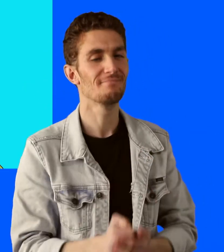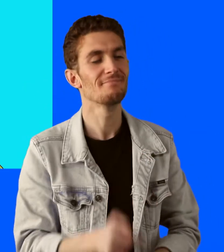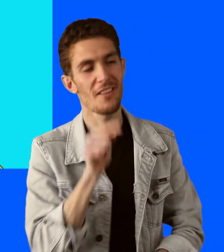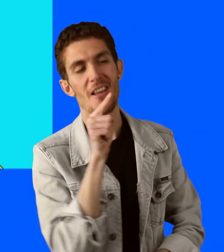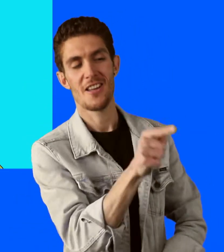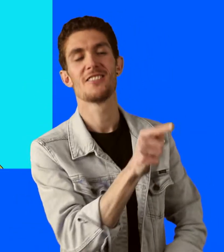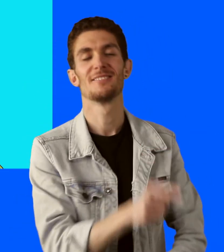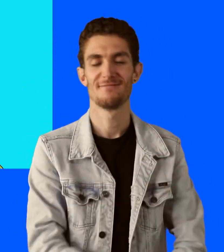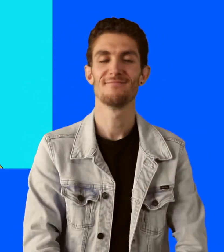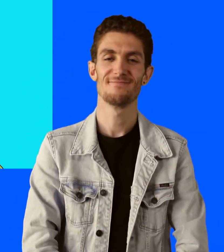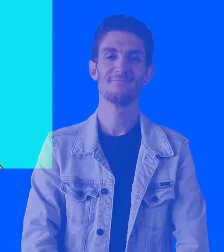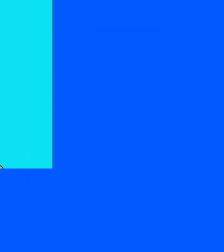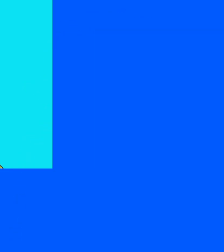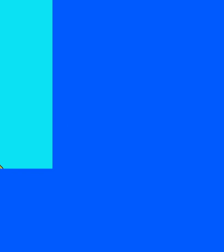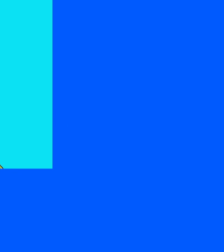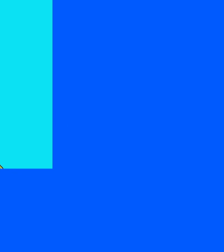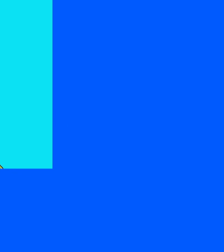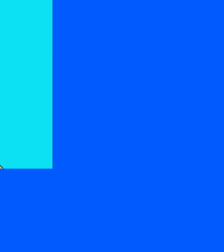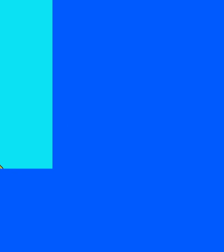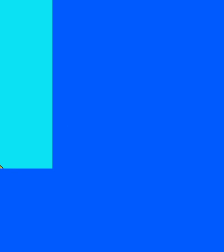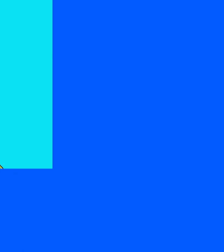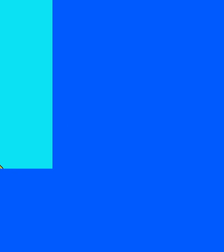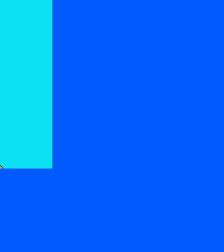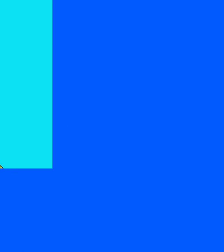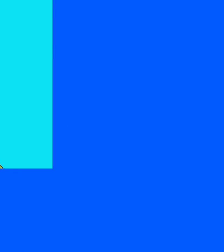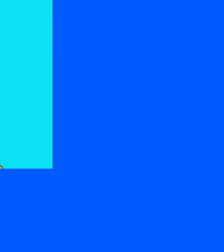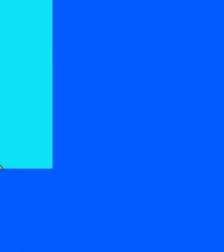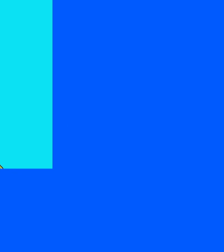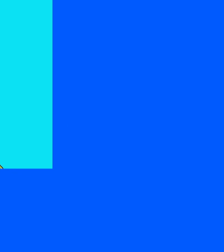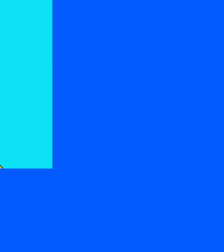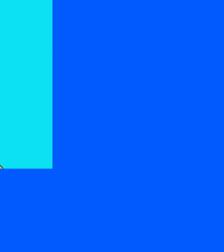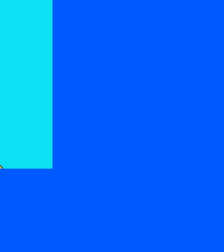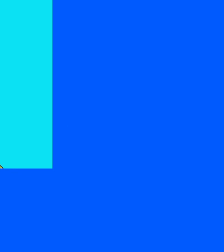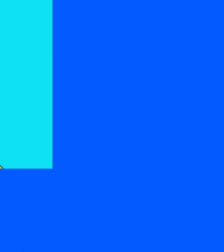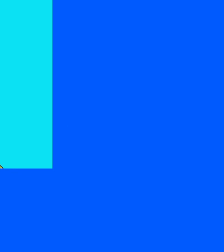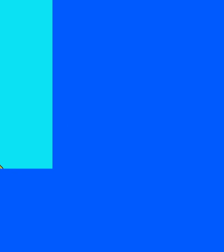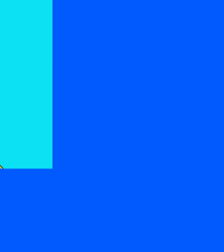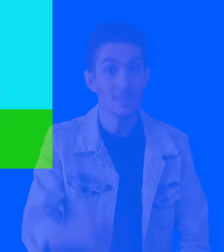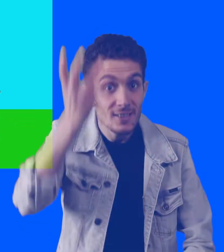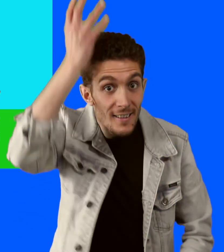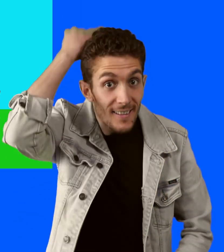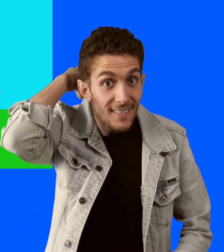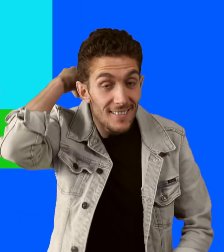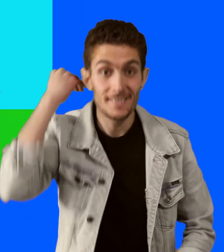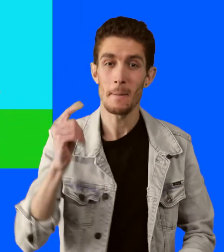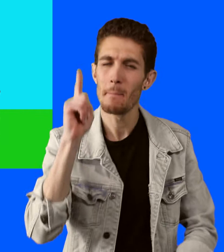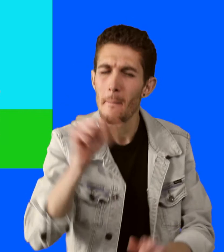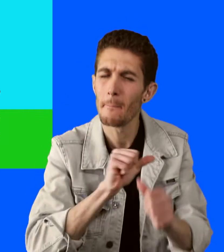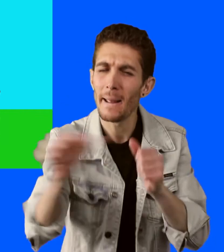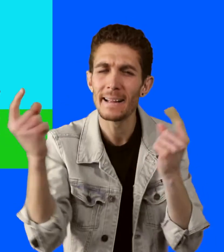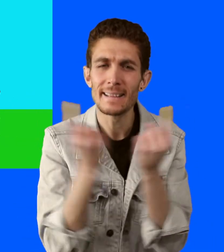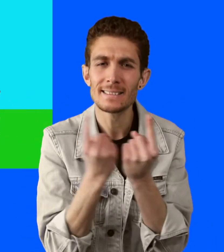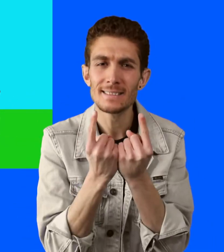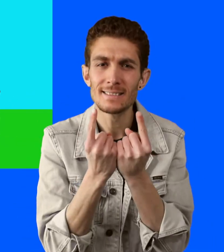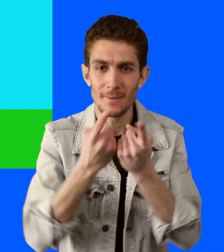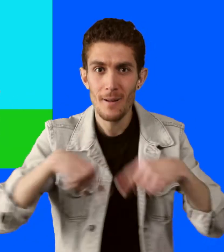liked maths she'd just come to their school and they were finding out new things about her all the time but the best thing is we'll